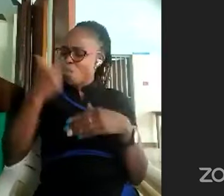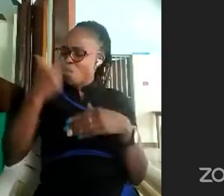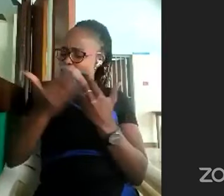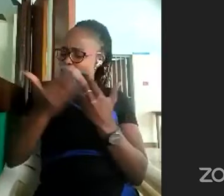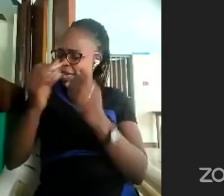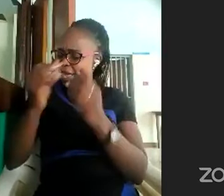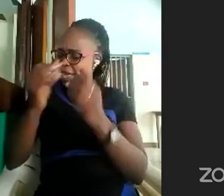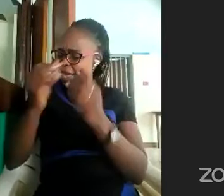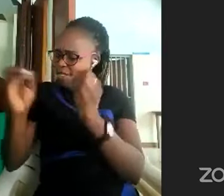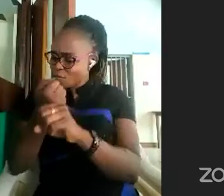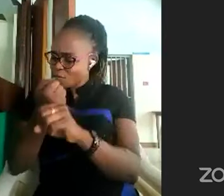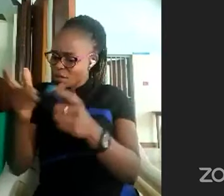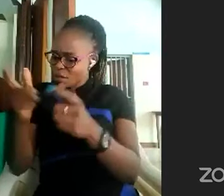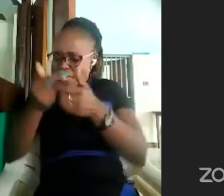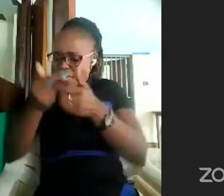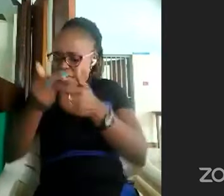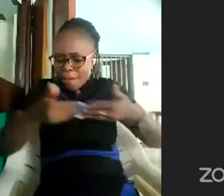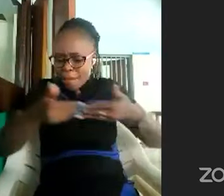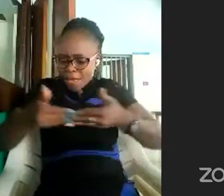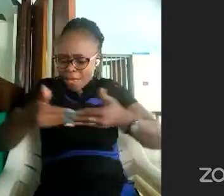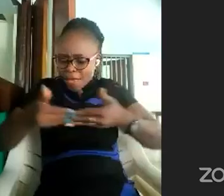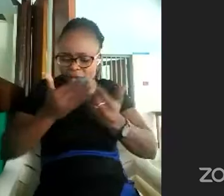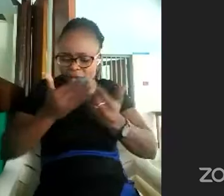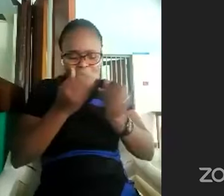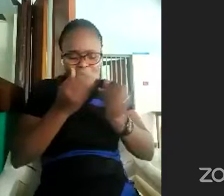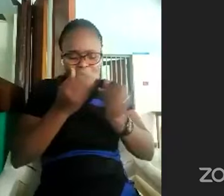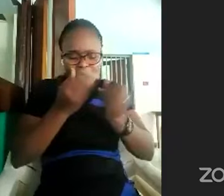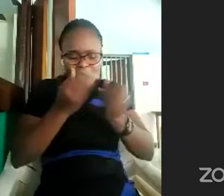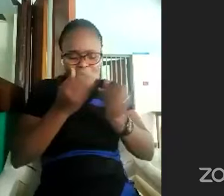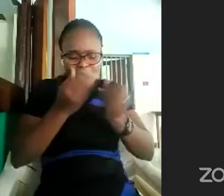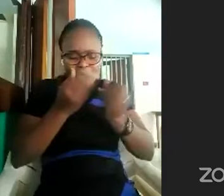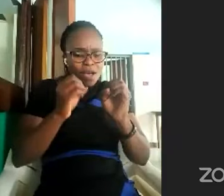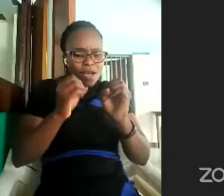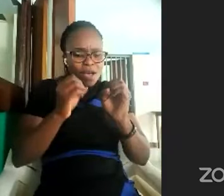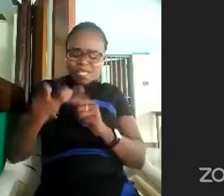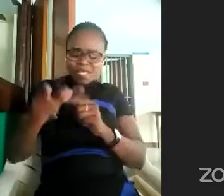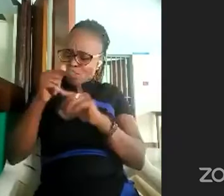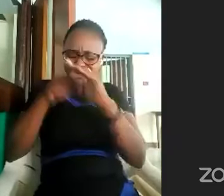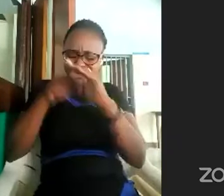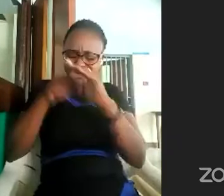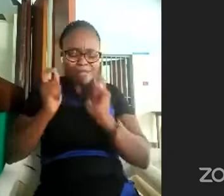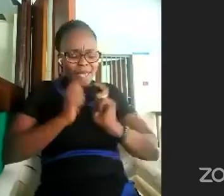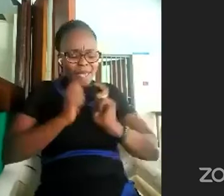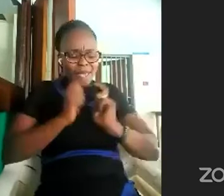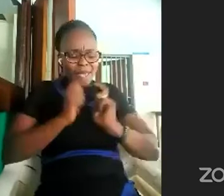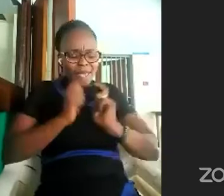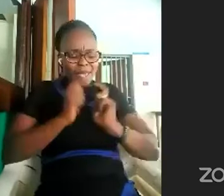telling somebody that you are not supposed to be here, you're not supposed to do this. So such things, such